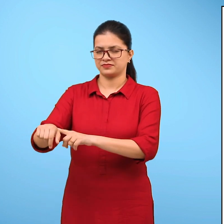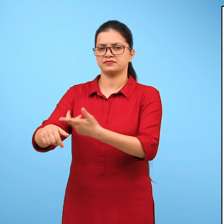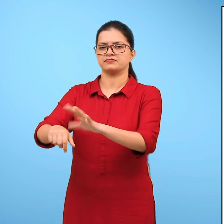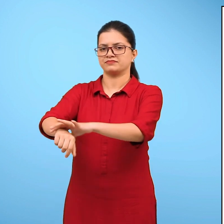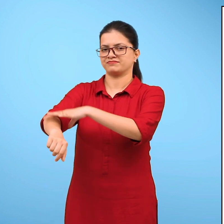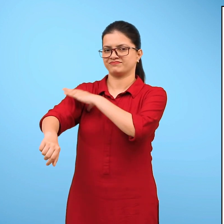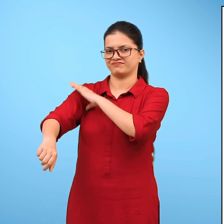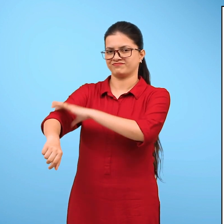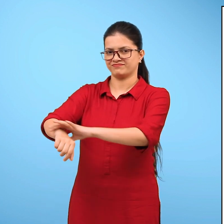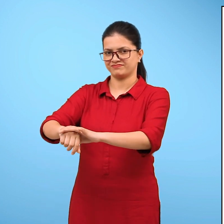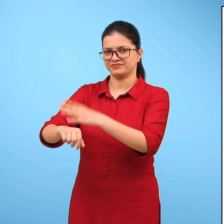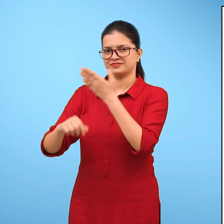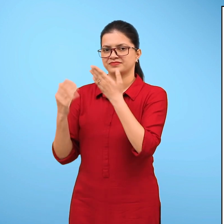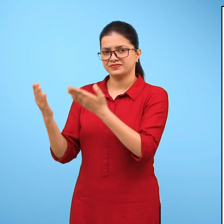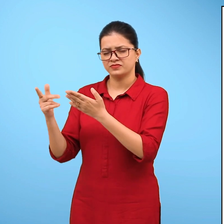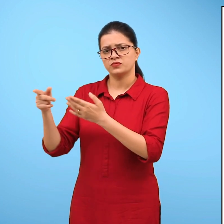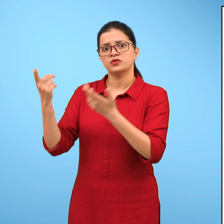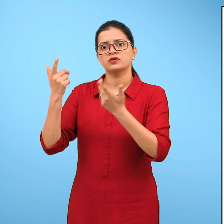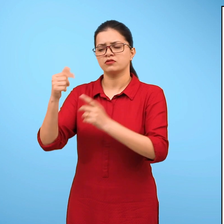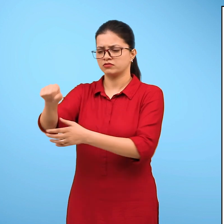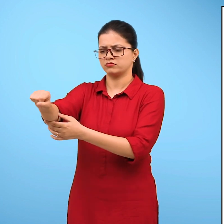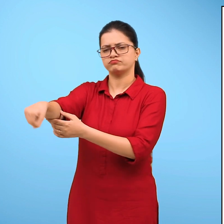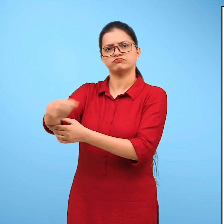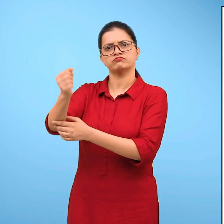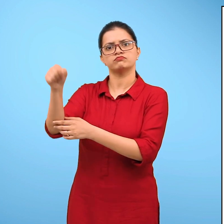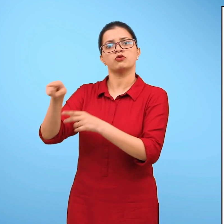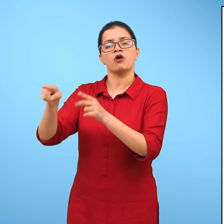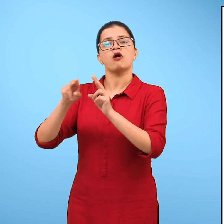Arm. Rotates completely, yes.